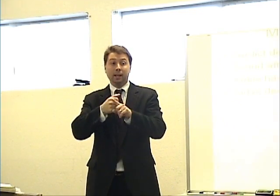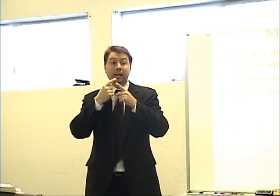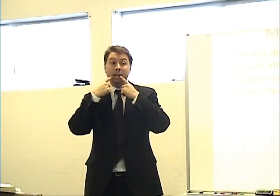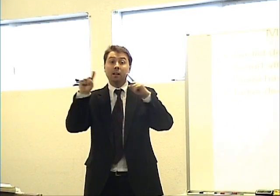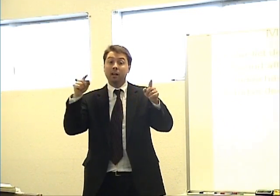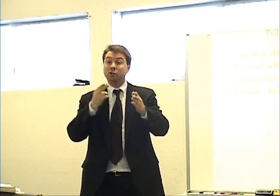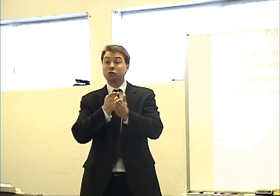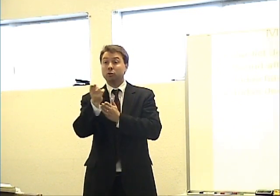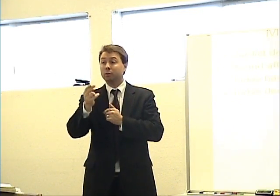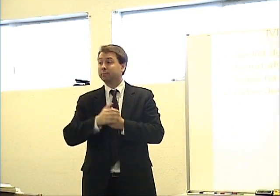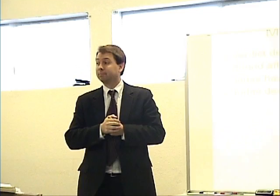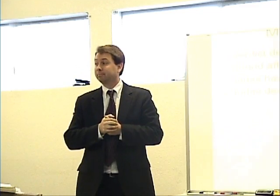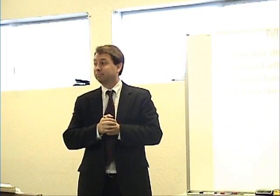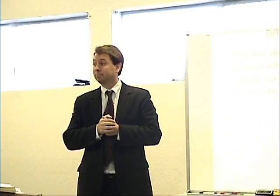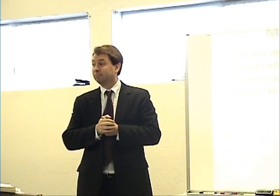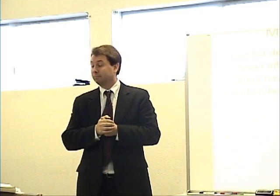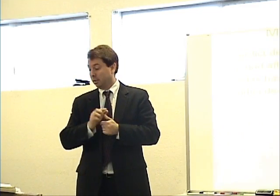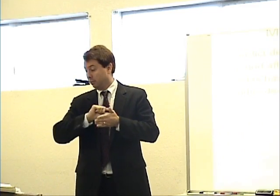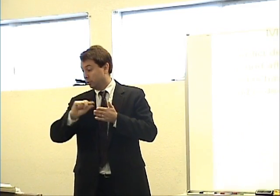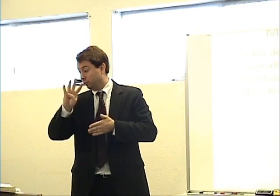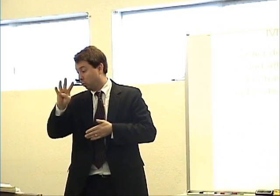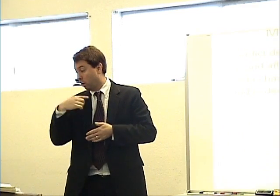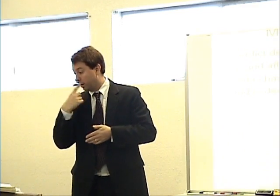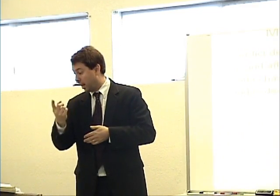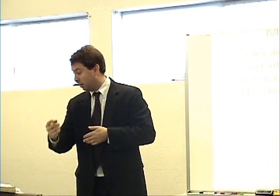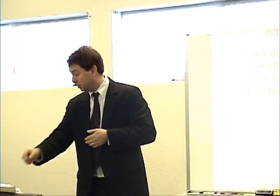he declares truth. Verse 4